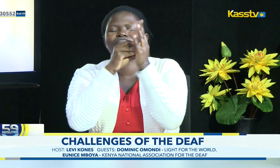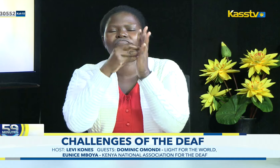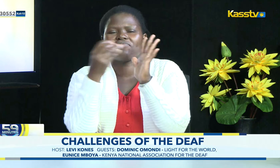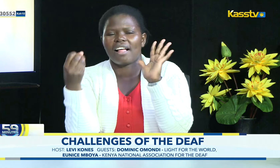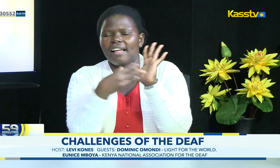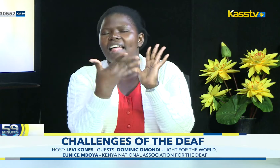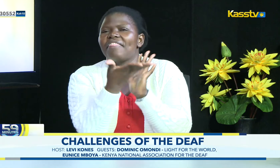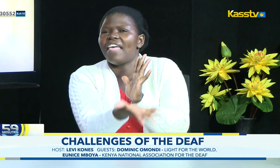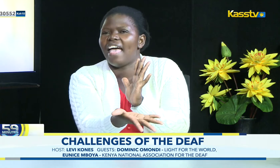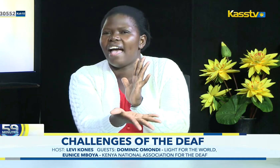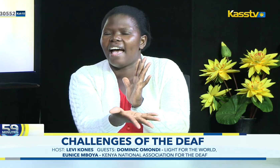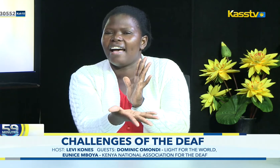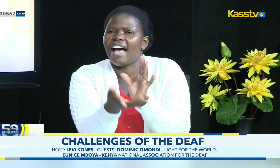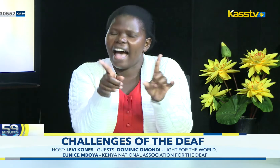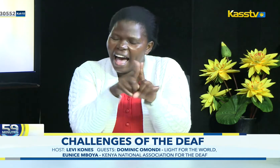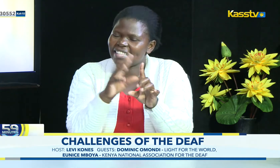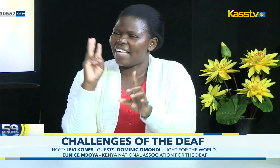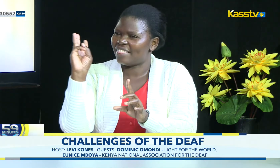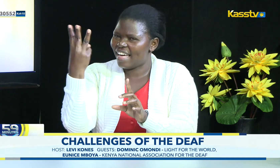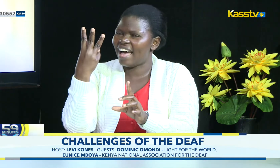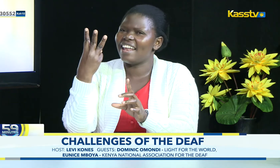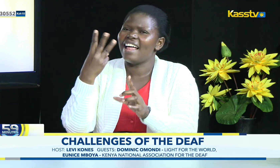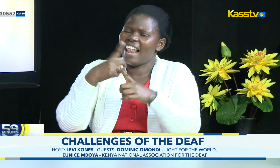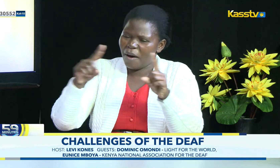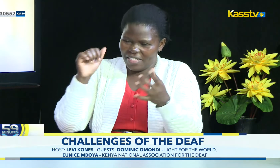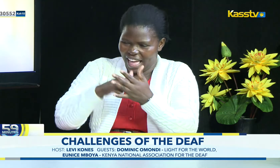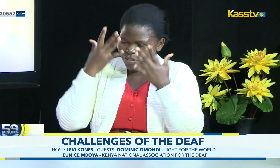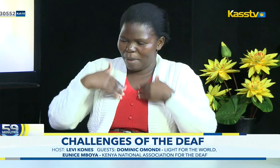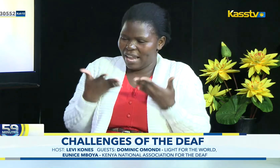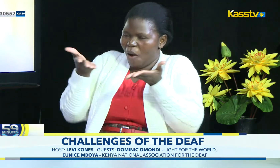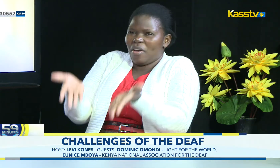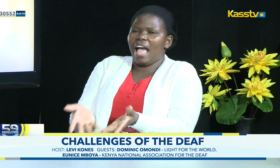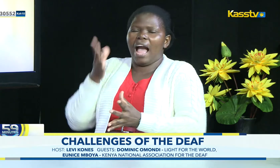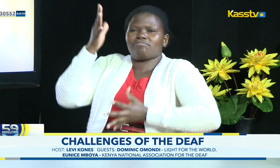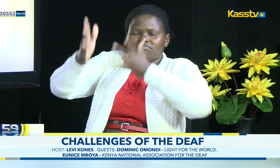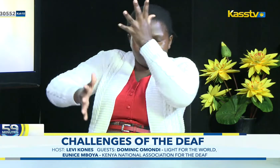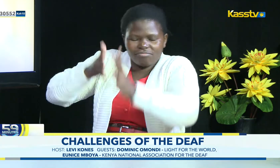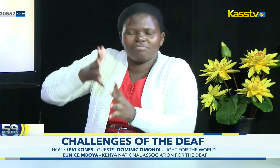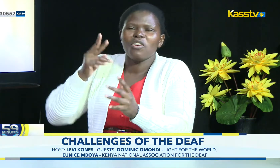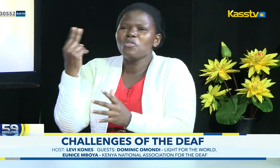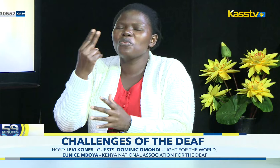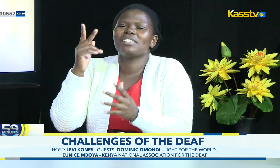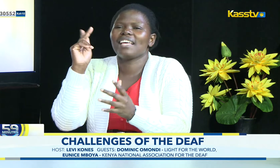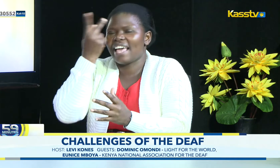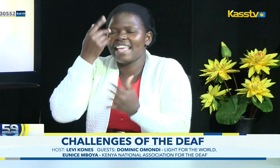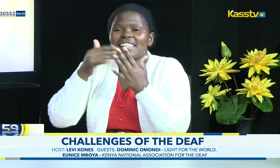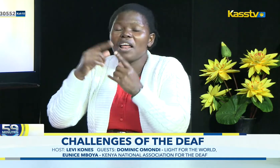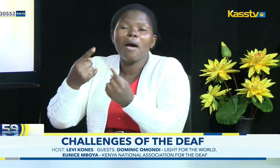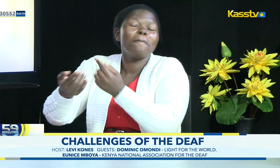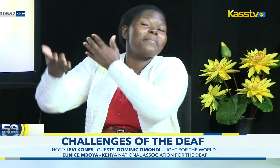Sign Language fully recognized as an official language, the third official language of Kenya. And now that is why I'm here. I can use Kenya Sign